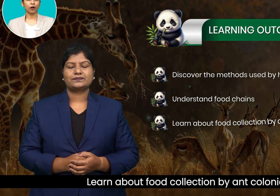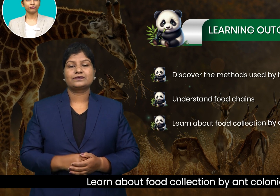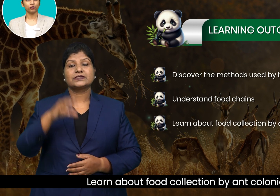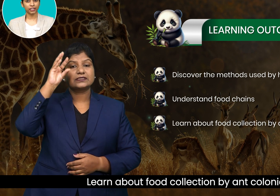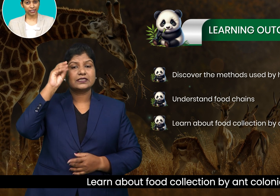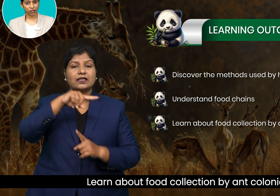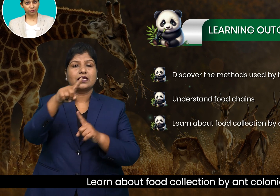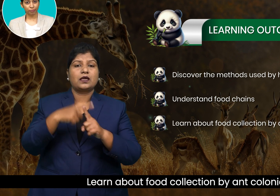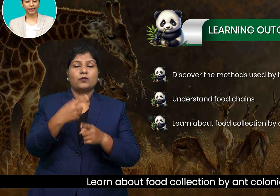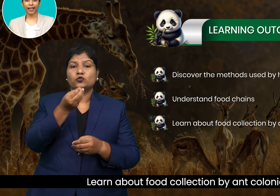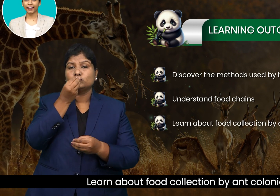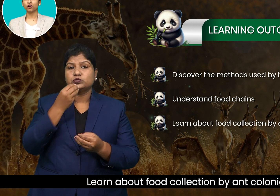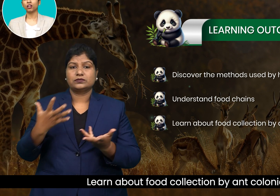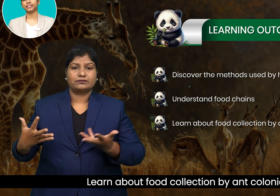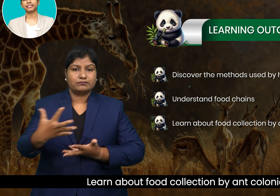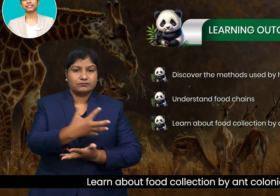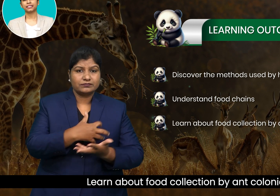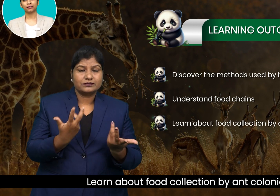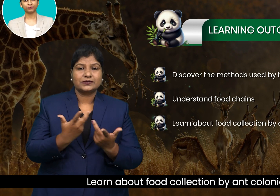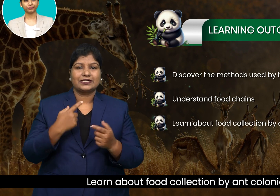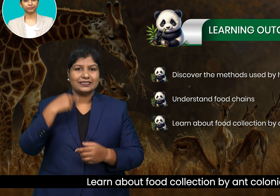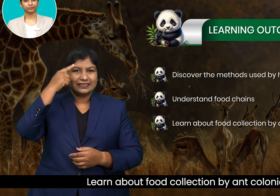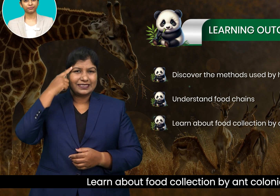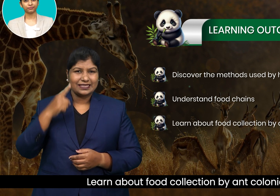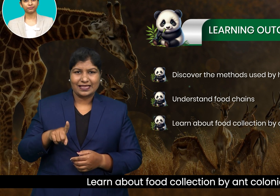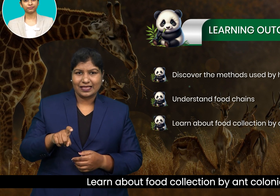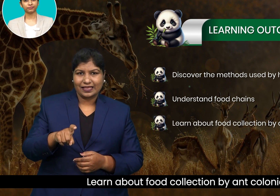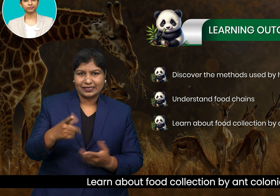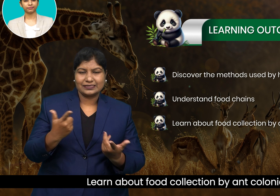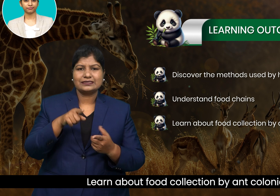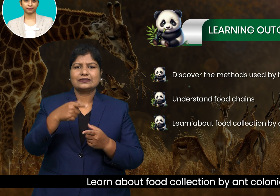Learn about food collection by ant colonies.